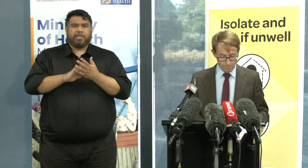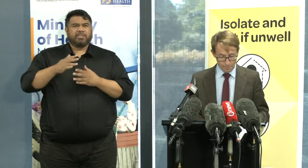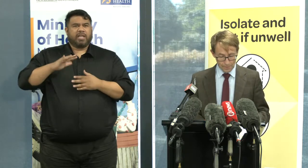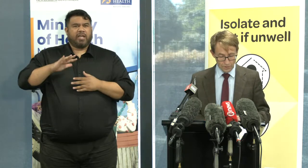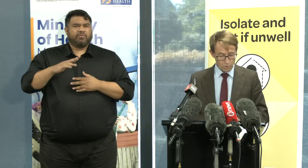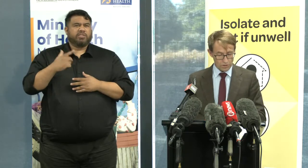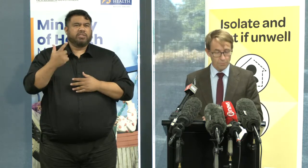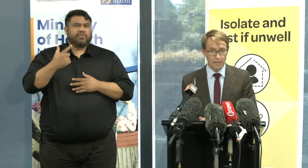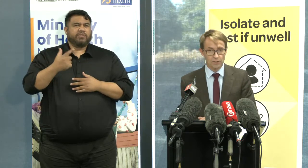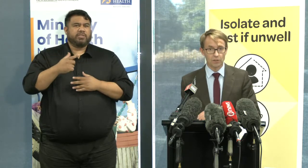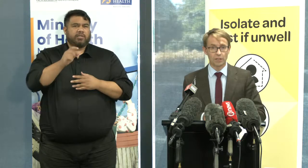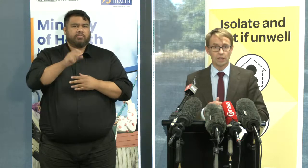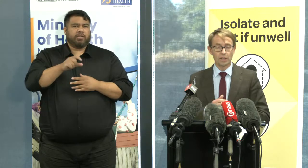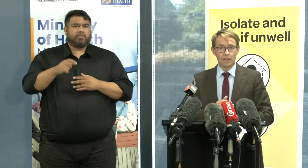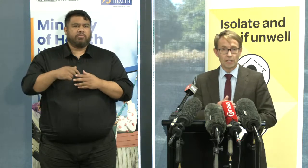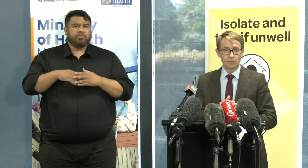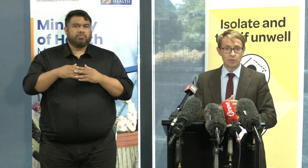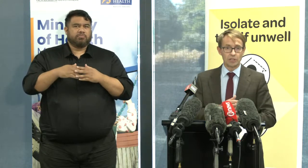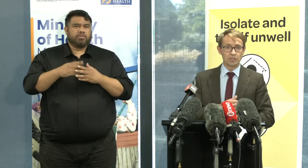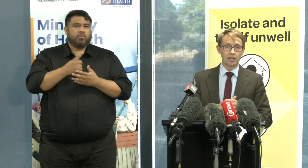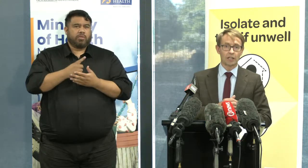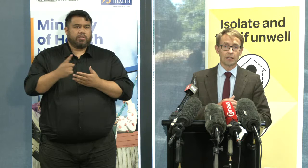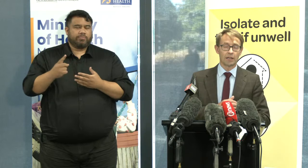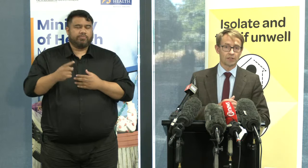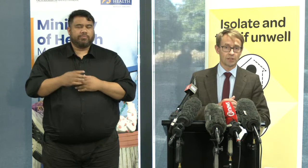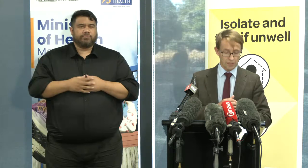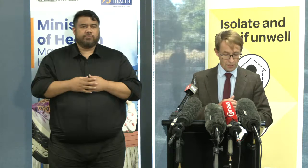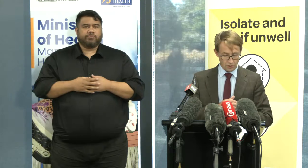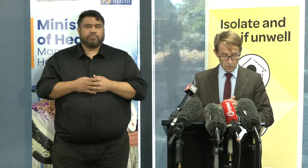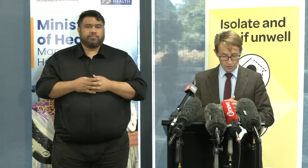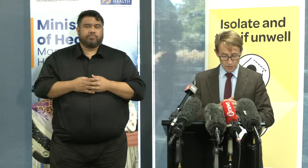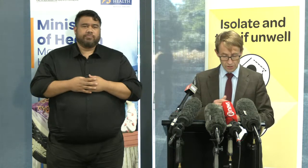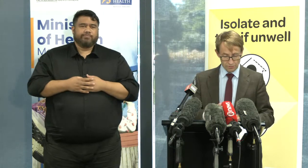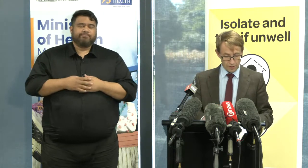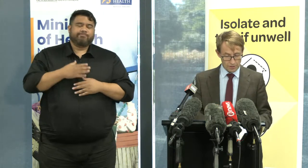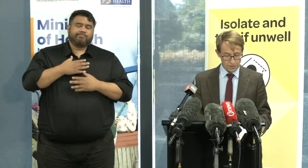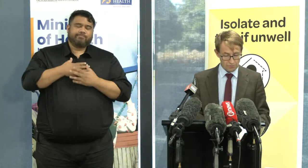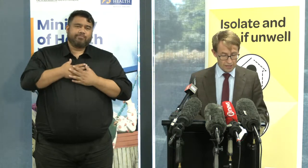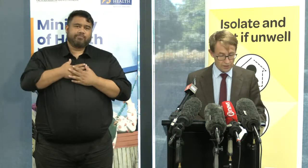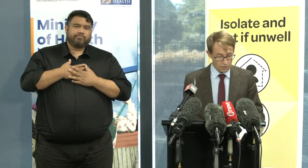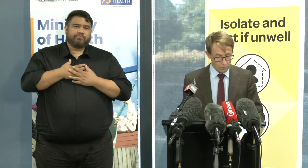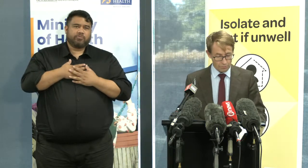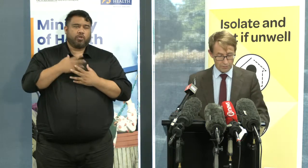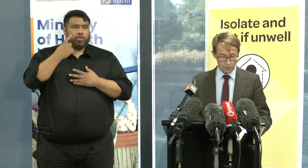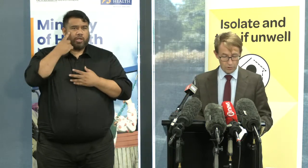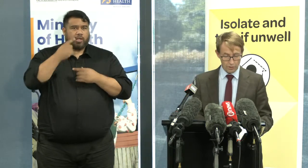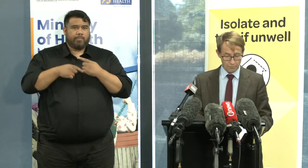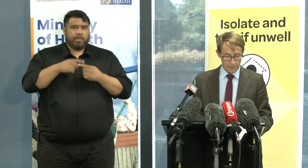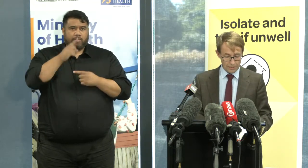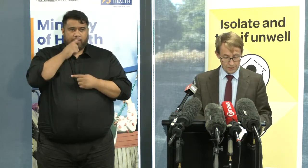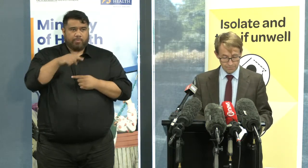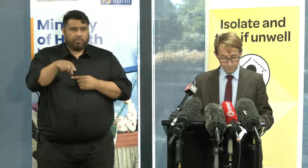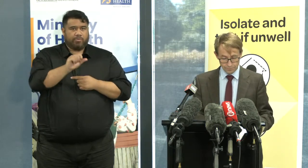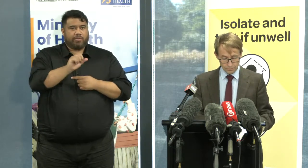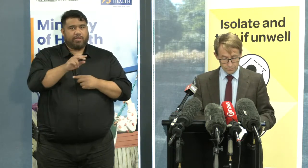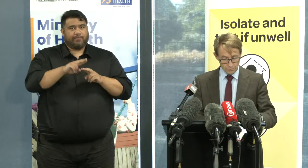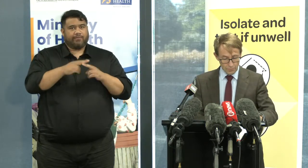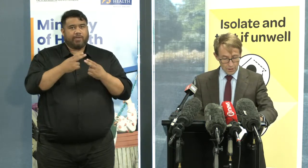17. I do want to pass on, as we do each day, our sincere condolences to families and whānau of people who have